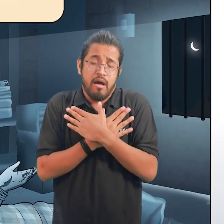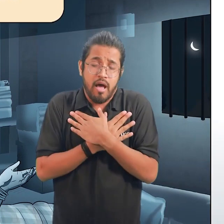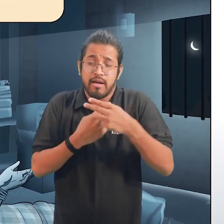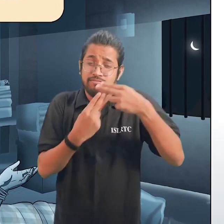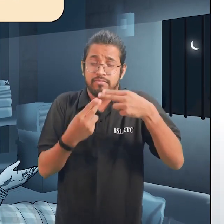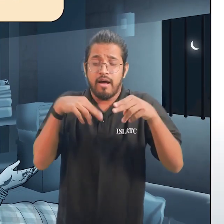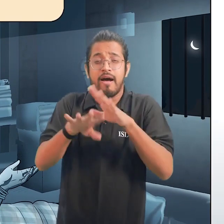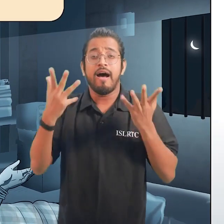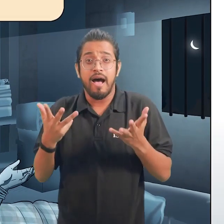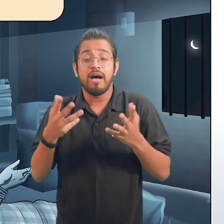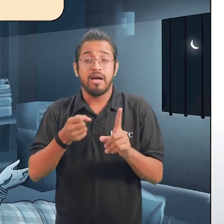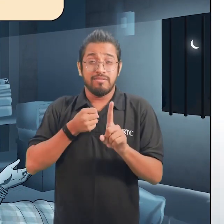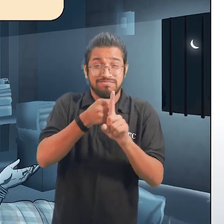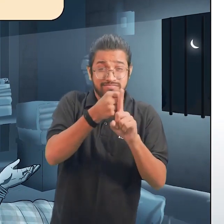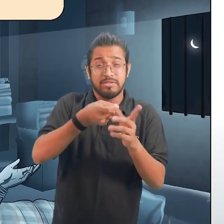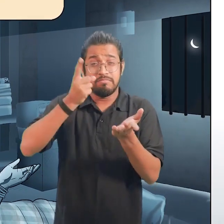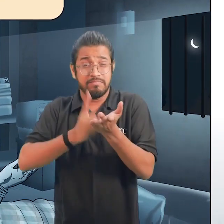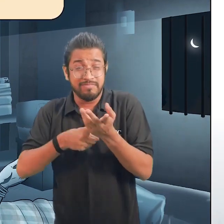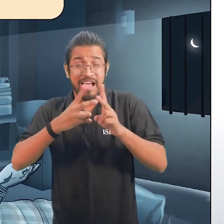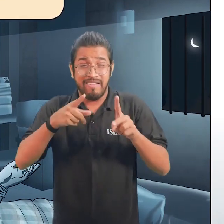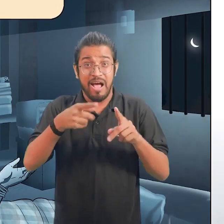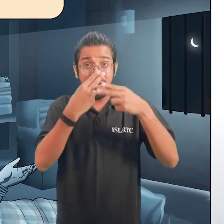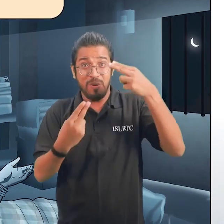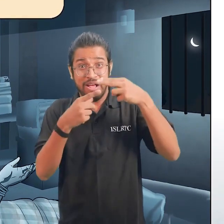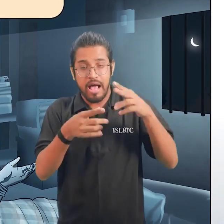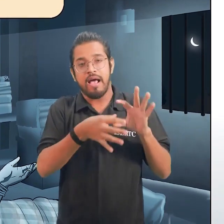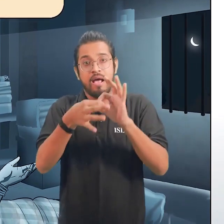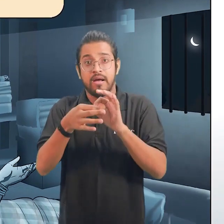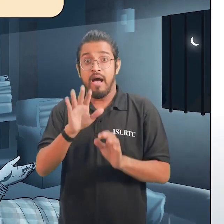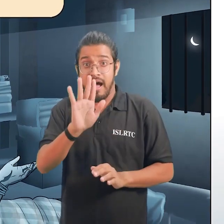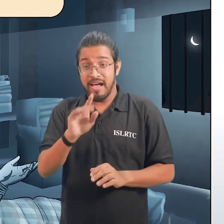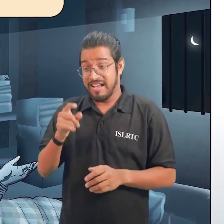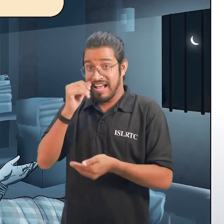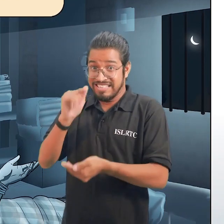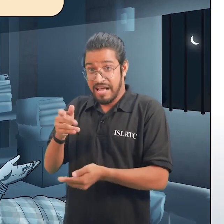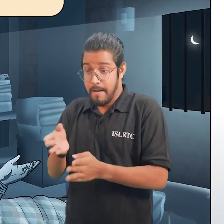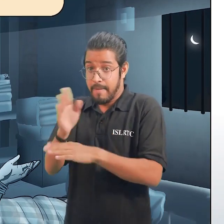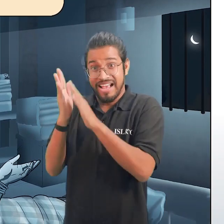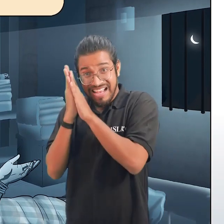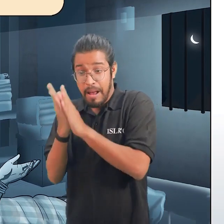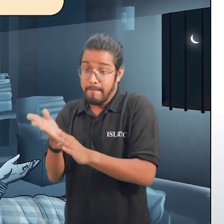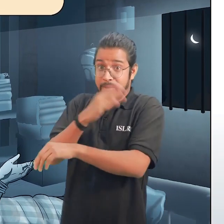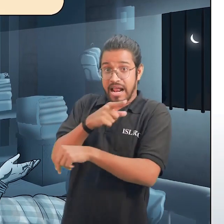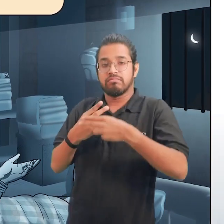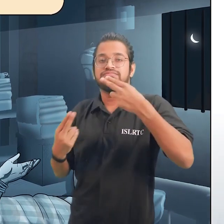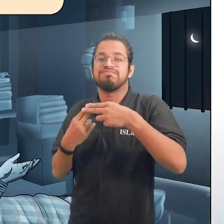of freedom fighters each night before putting her son to bed.